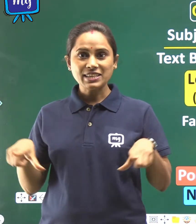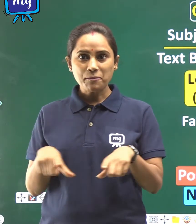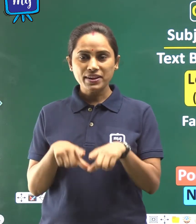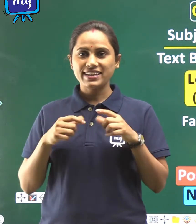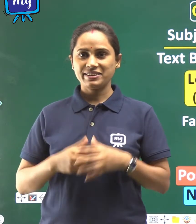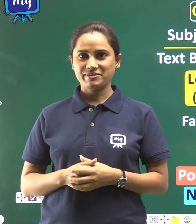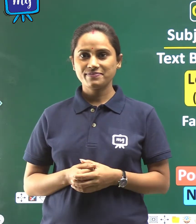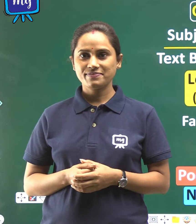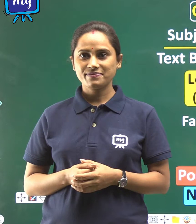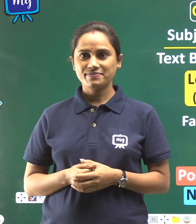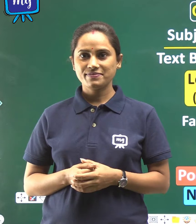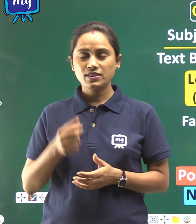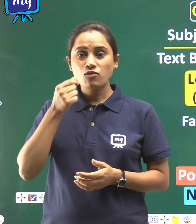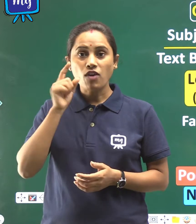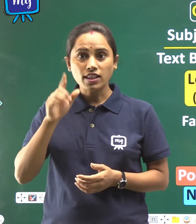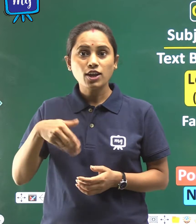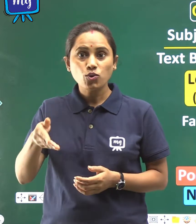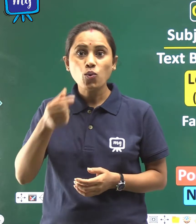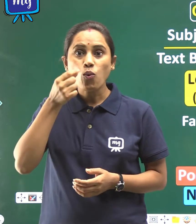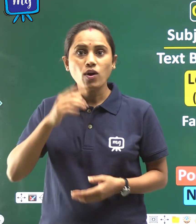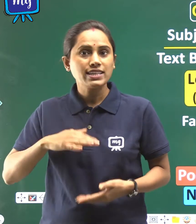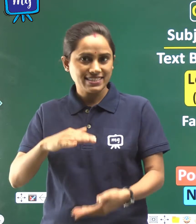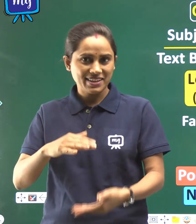summary, father to son,